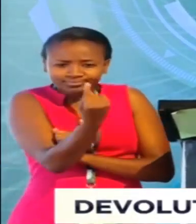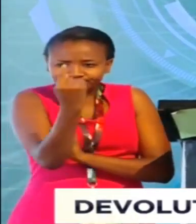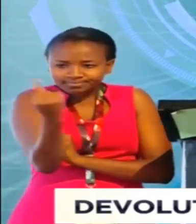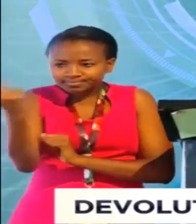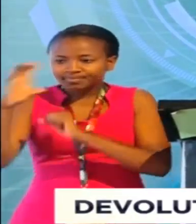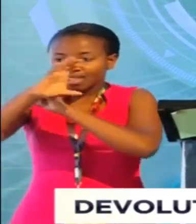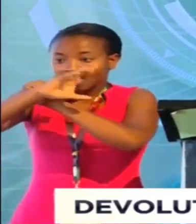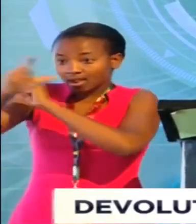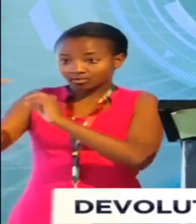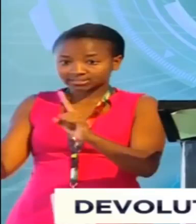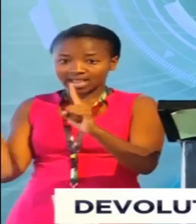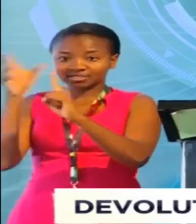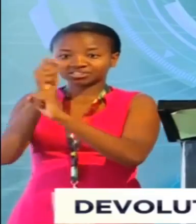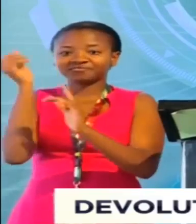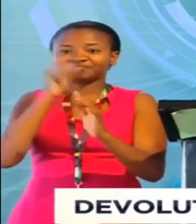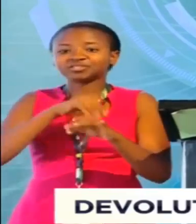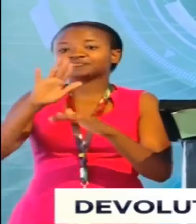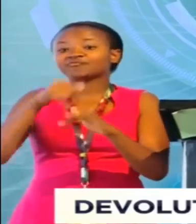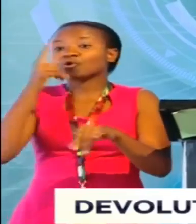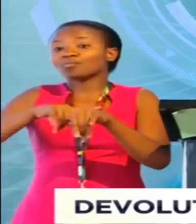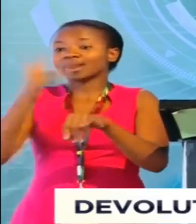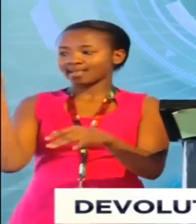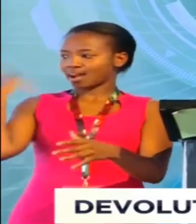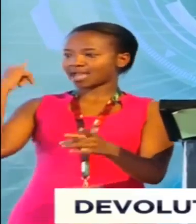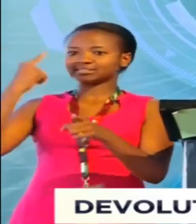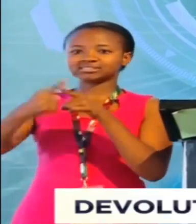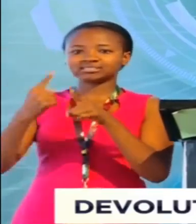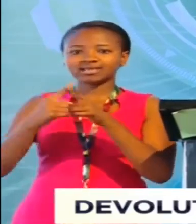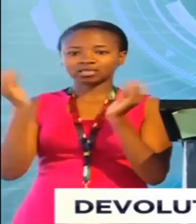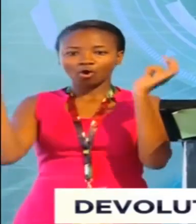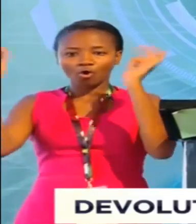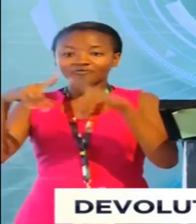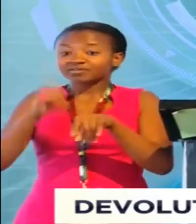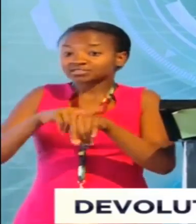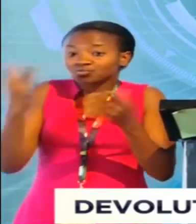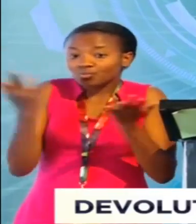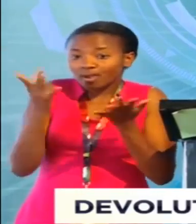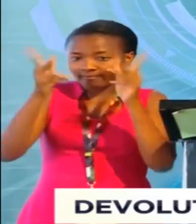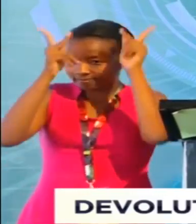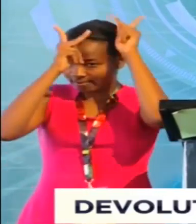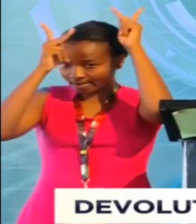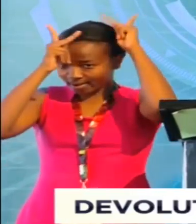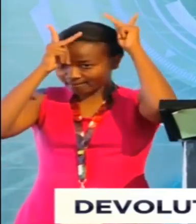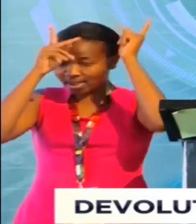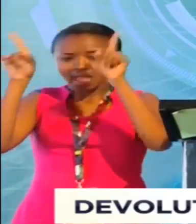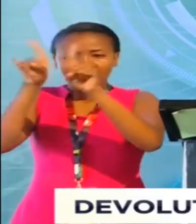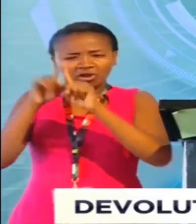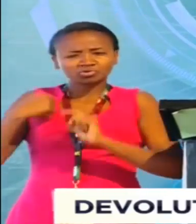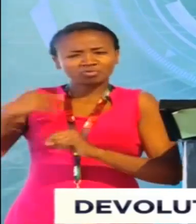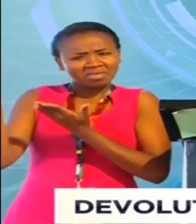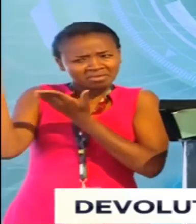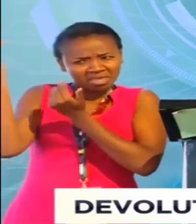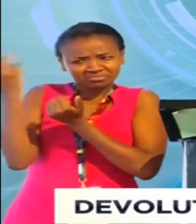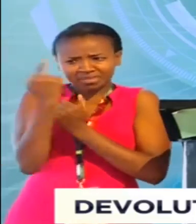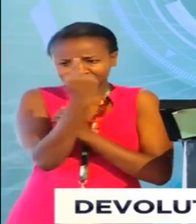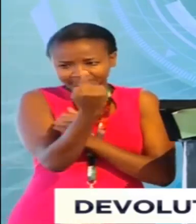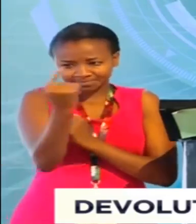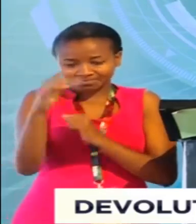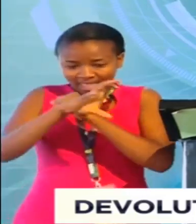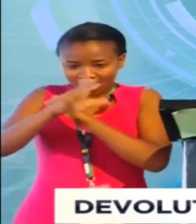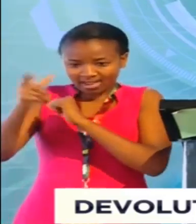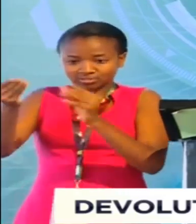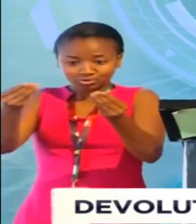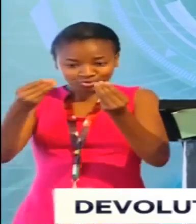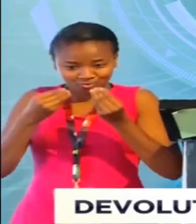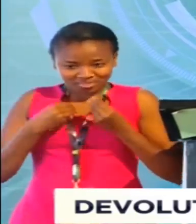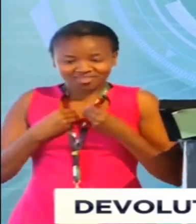achieved since our last year's conference in Kakamega County, and I also expect counties to present